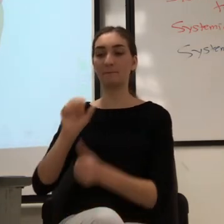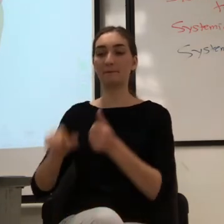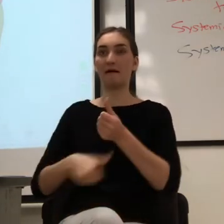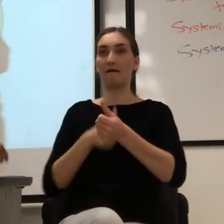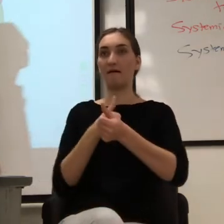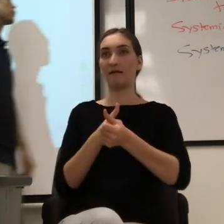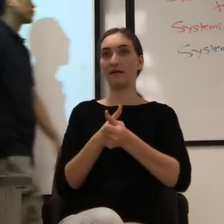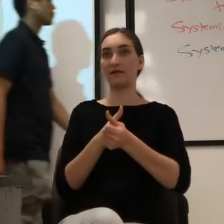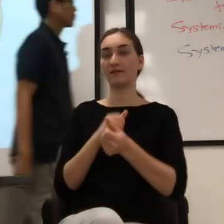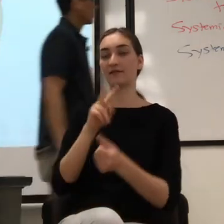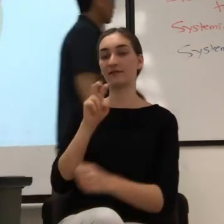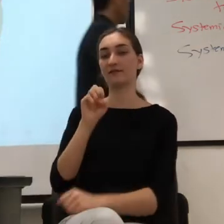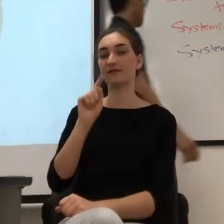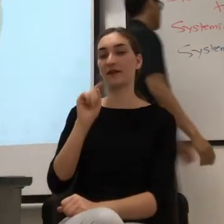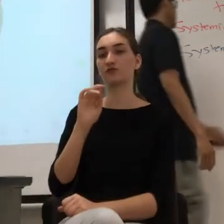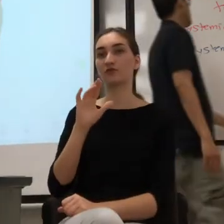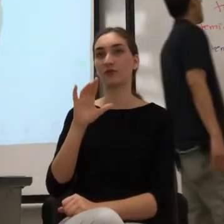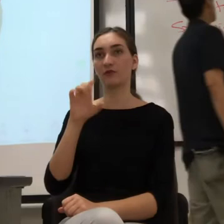board.